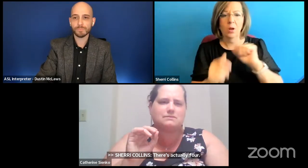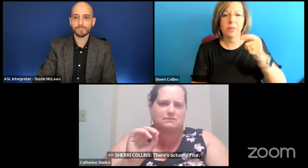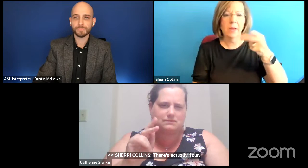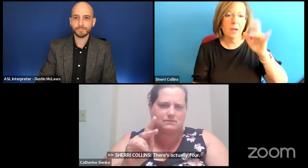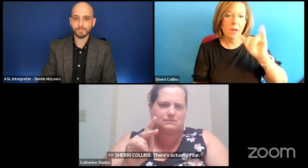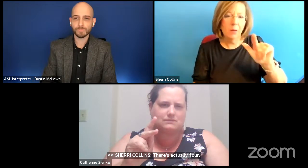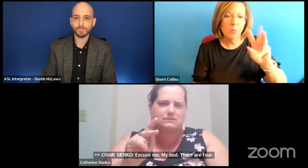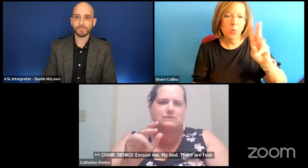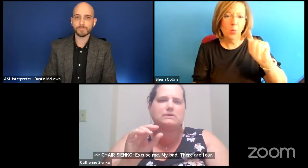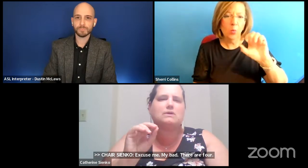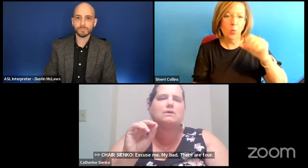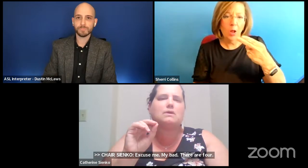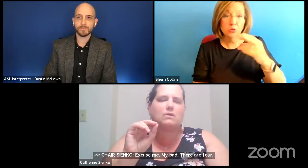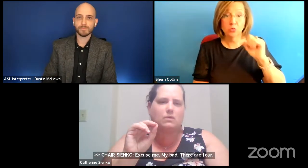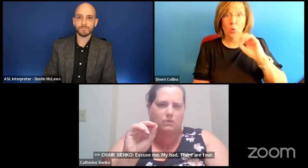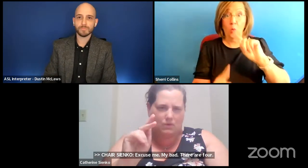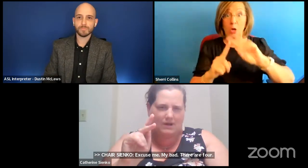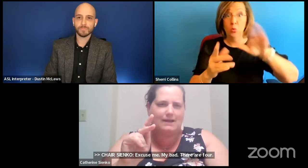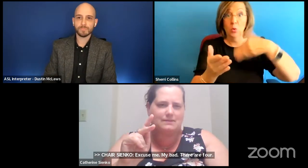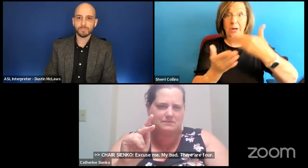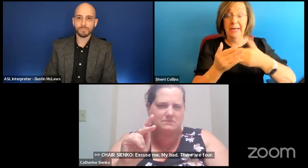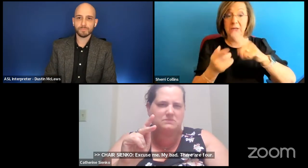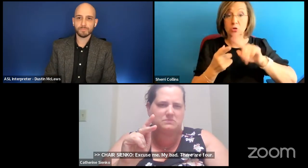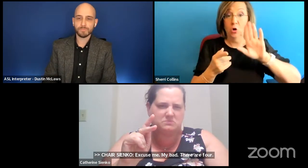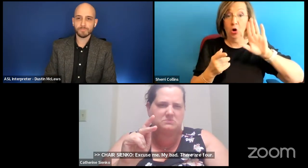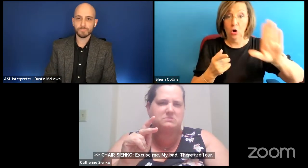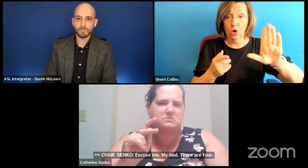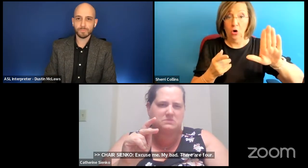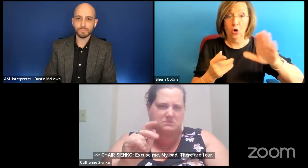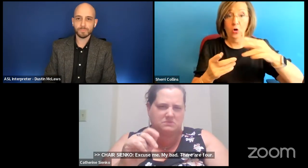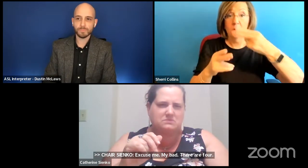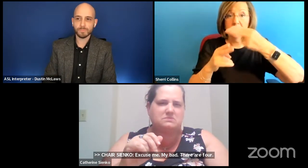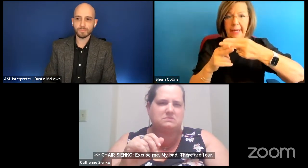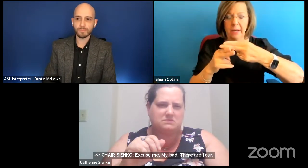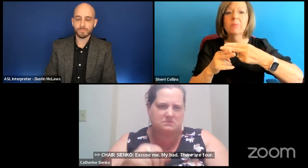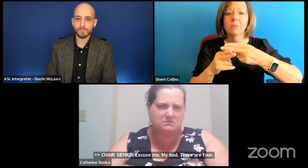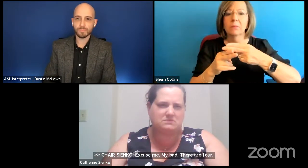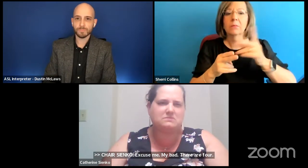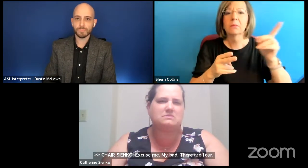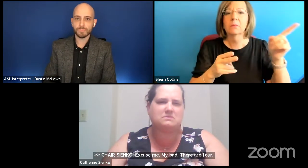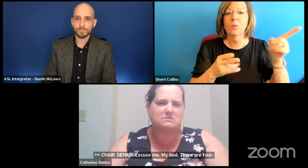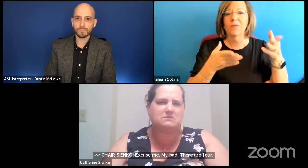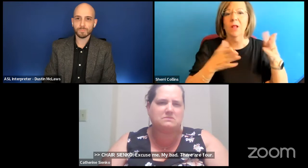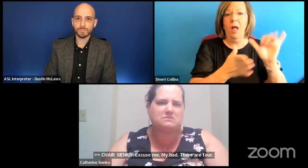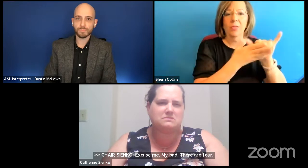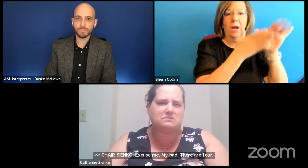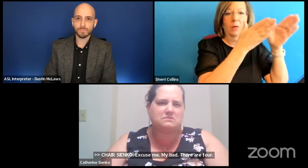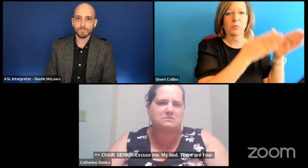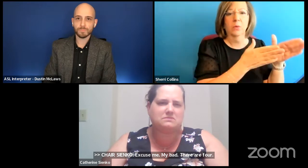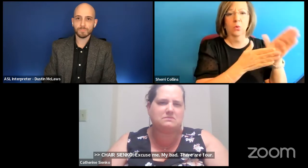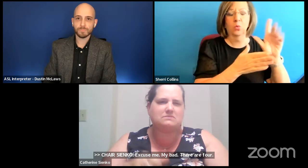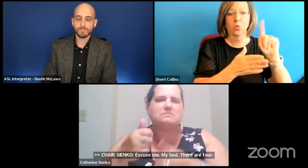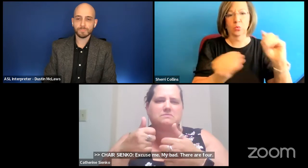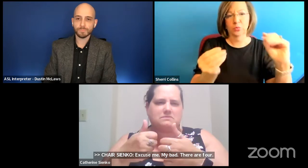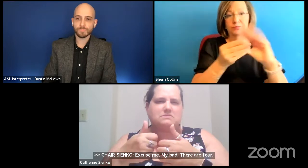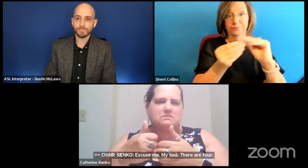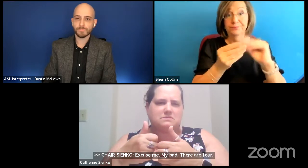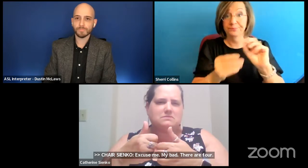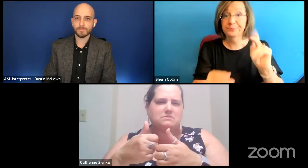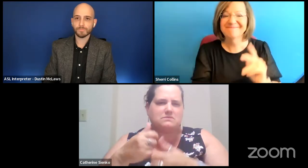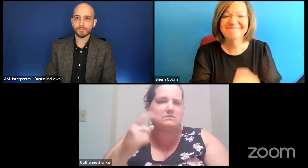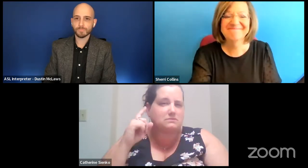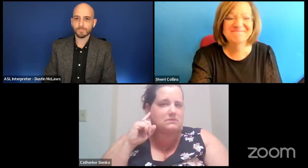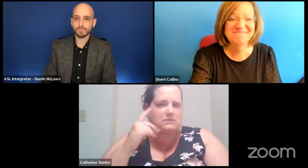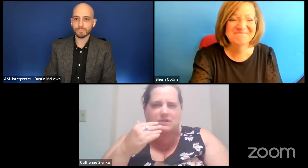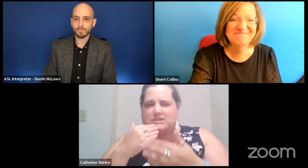one public comment as well related to April Welsh. So when we get to that name, we will